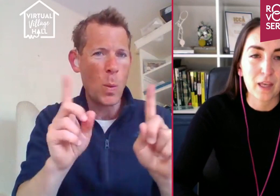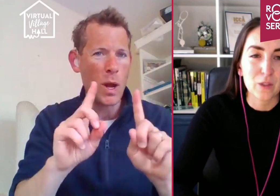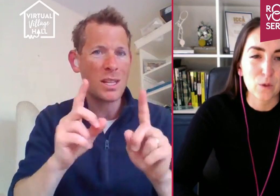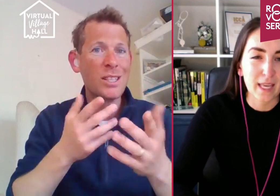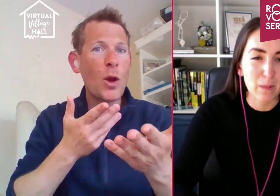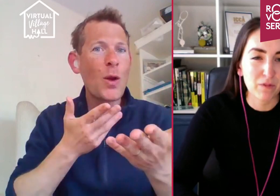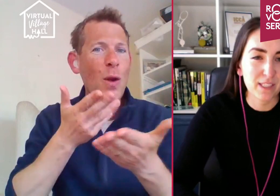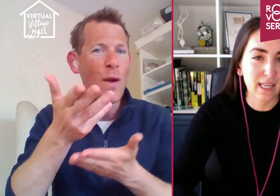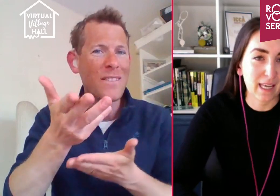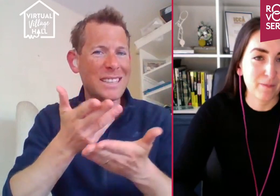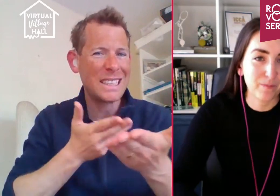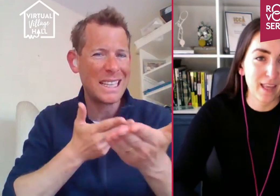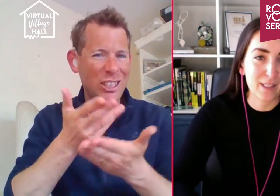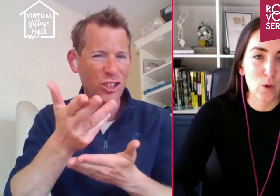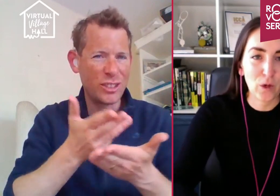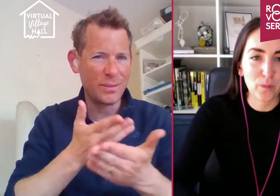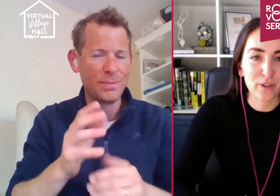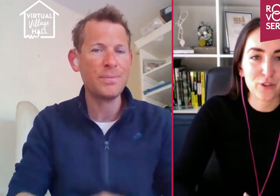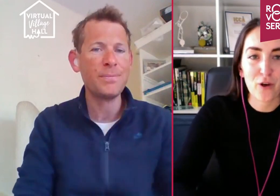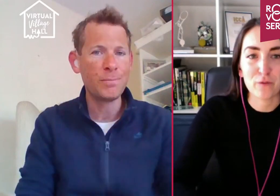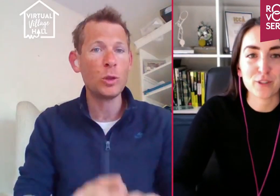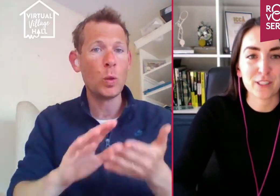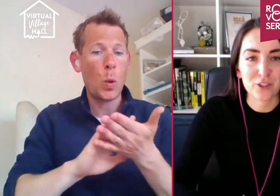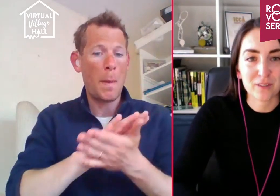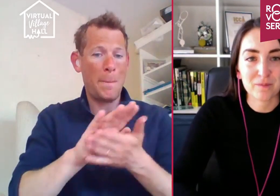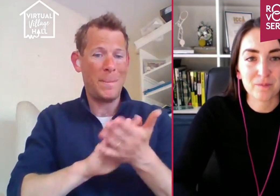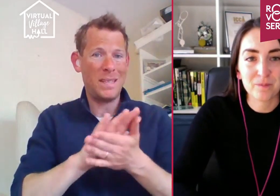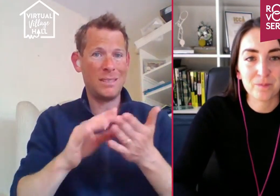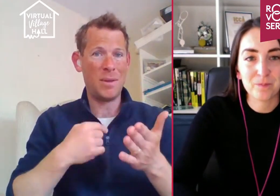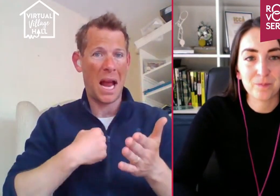So the aim of today is all about conversation.